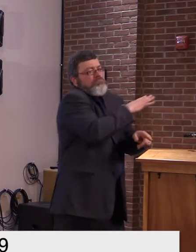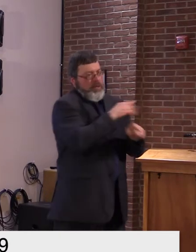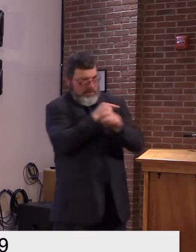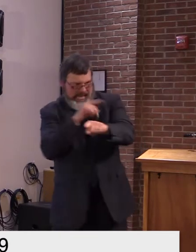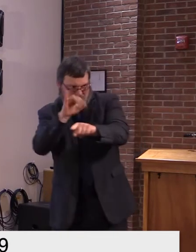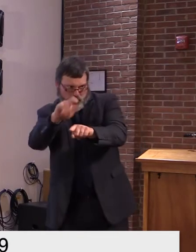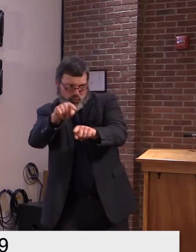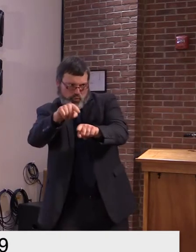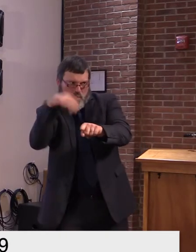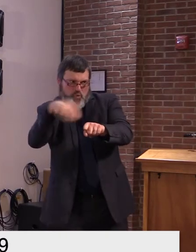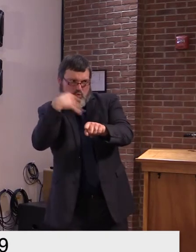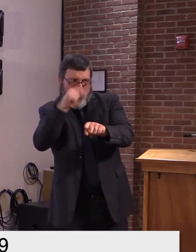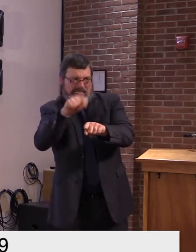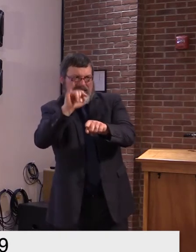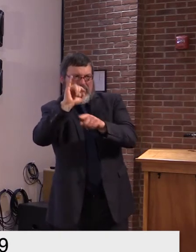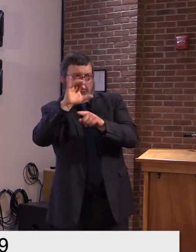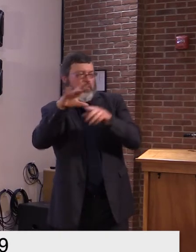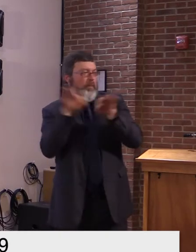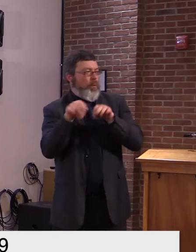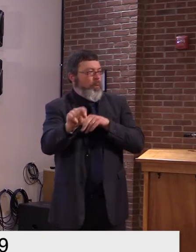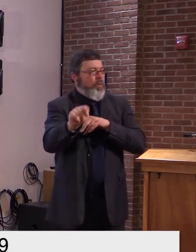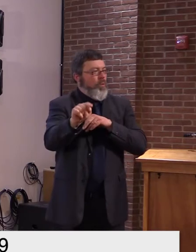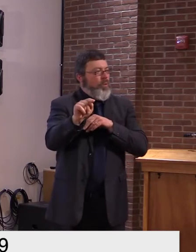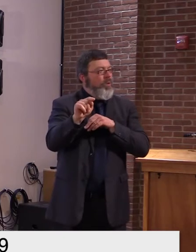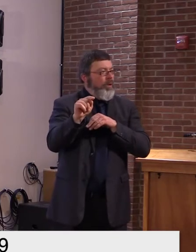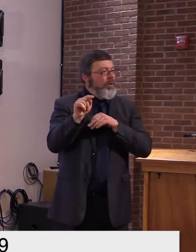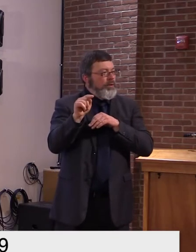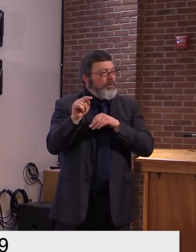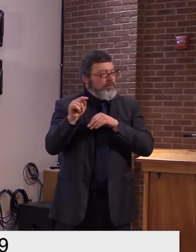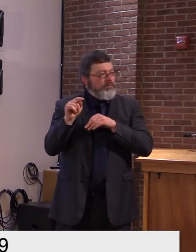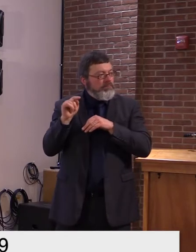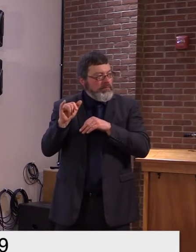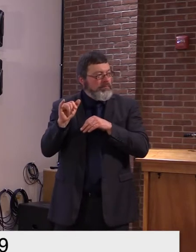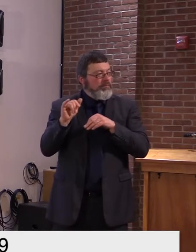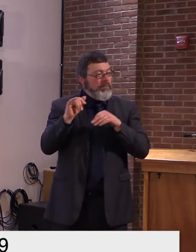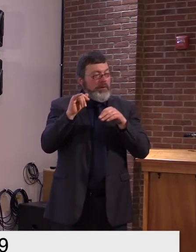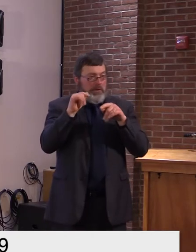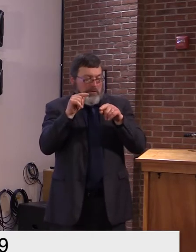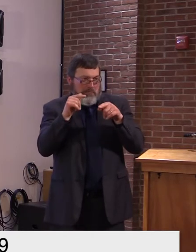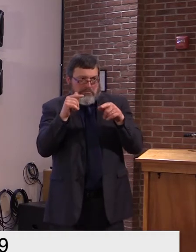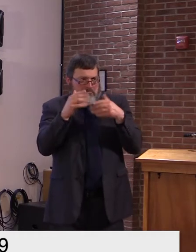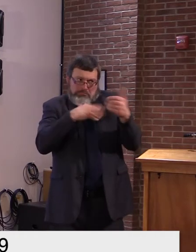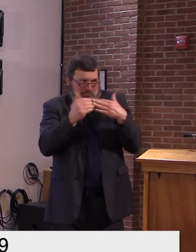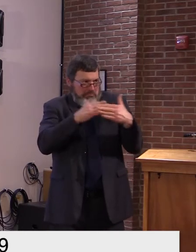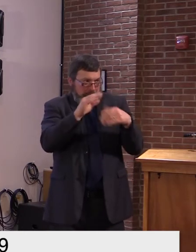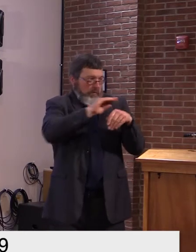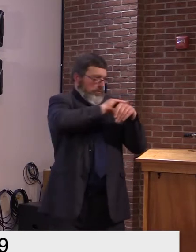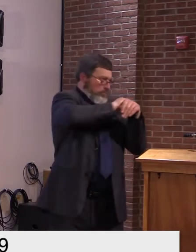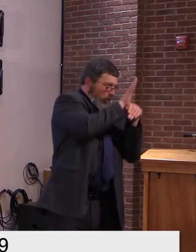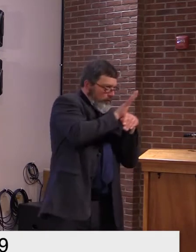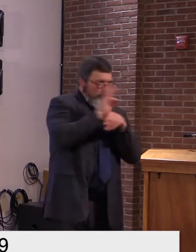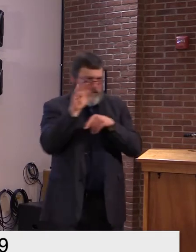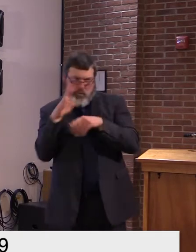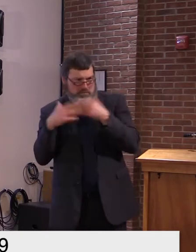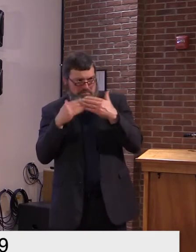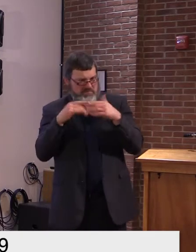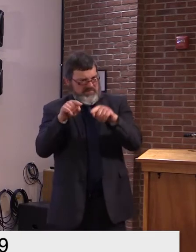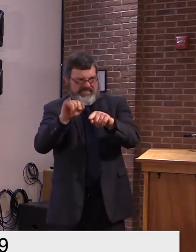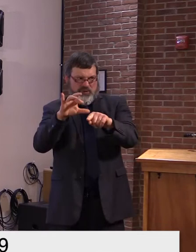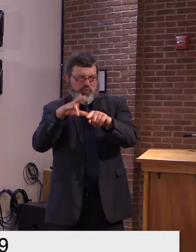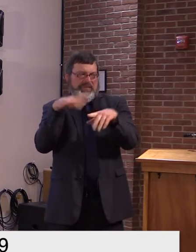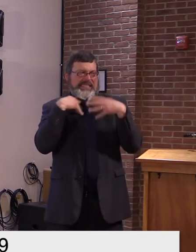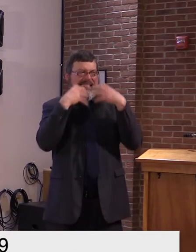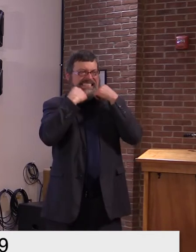who might be sick with the flu or might contract COVID. And as the peak of the flu season here in Vermont generally lands